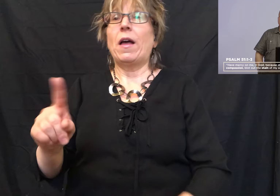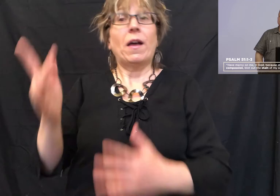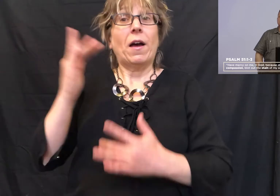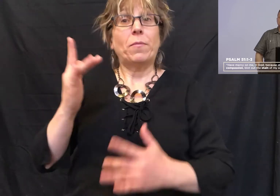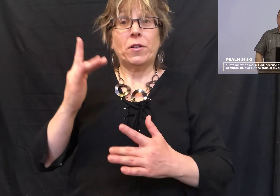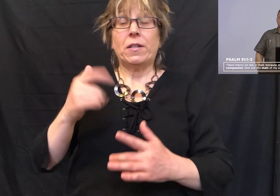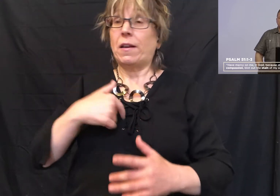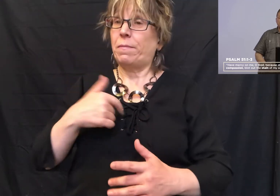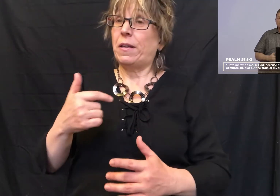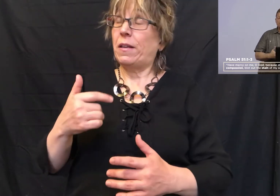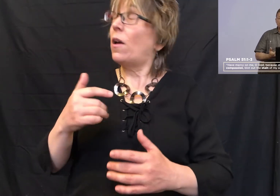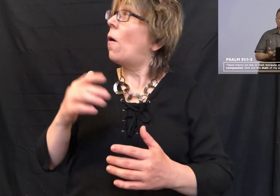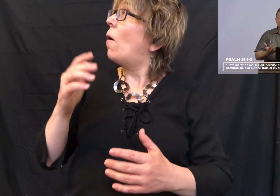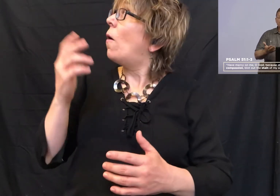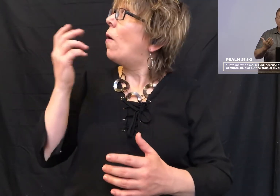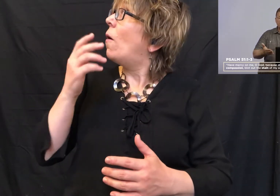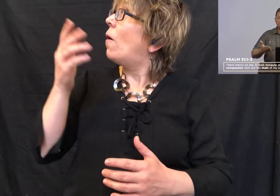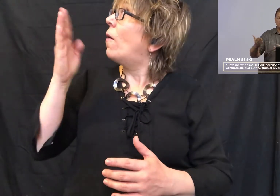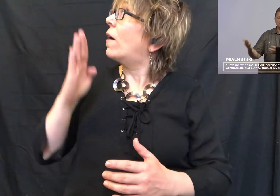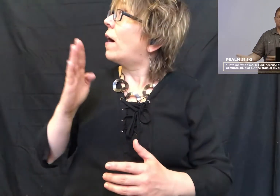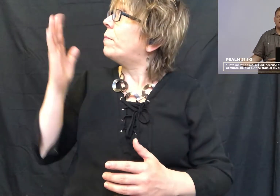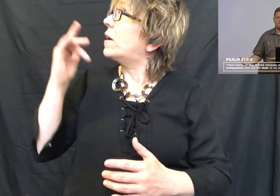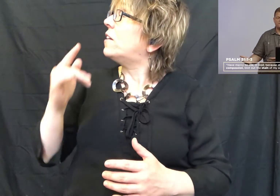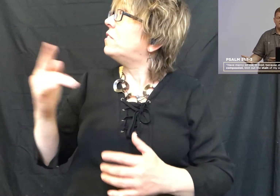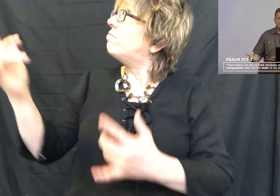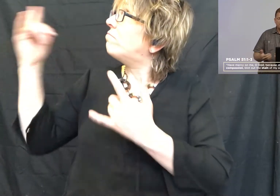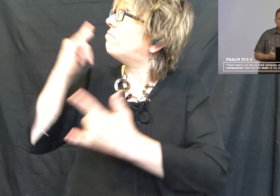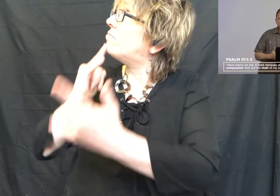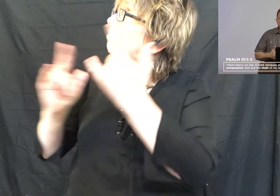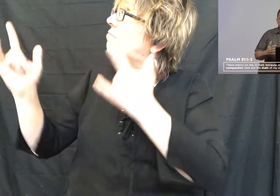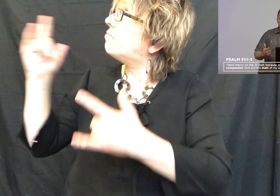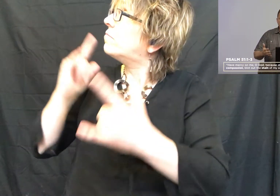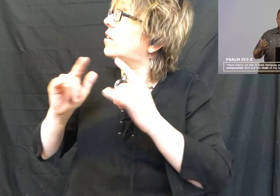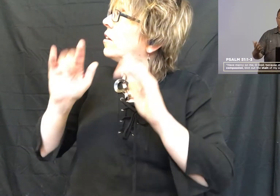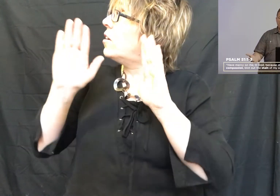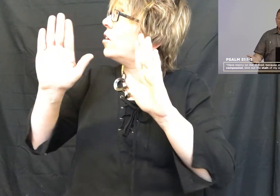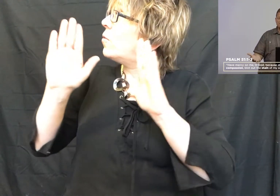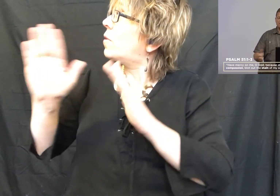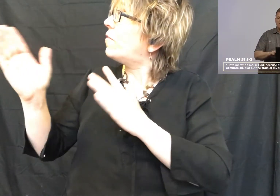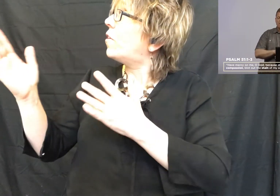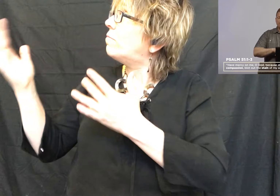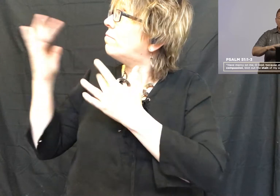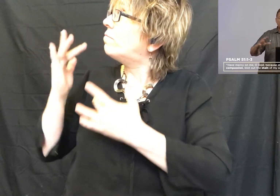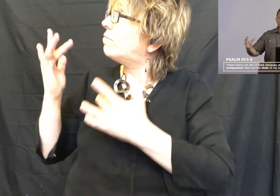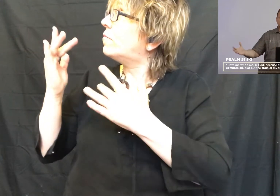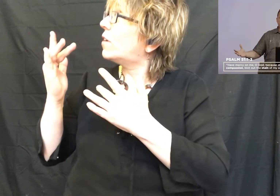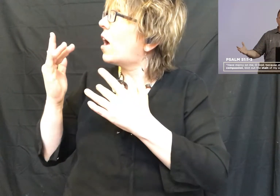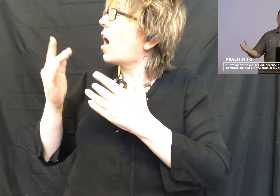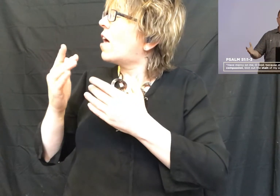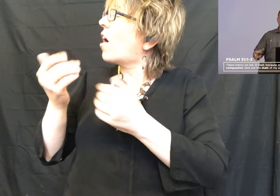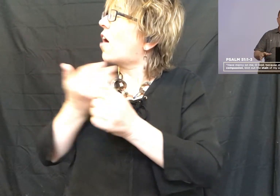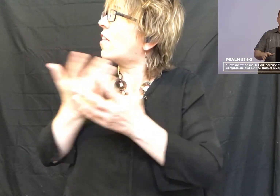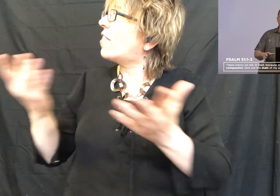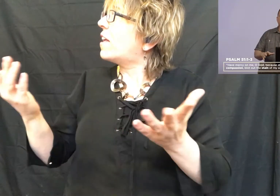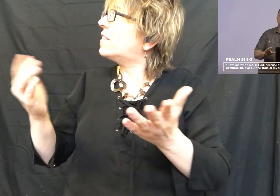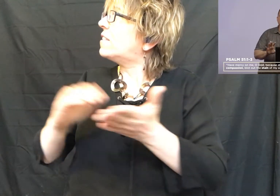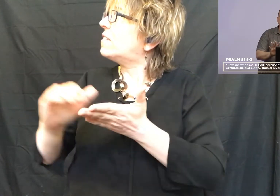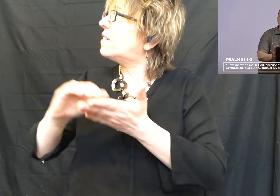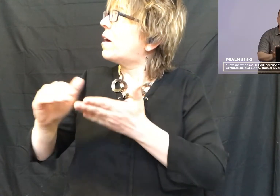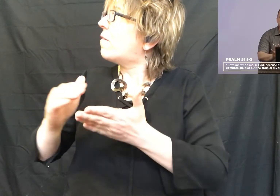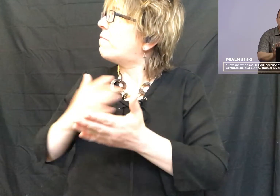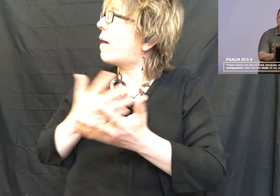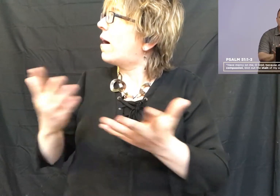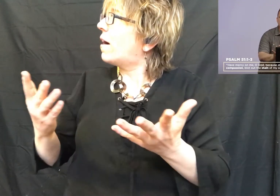me, O God, because of your unfailing love, because of your great compassion. Blot out the stain of my sin." First of all,